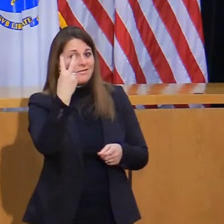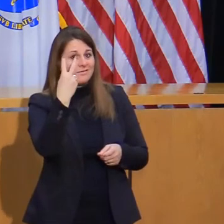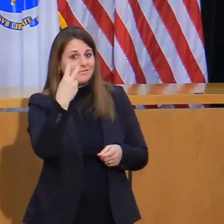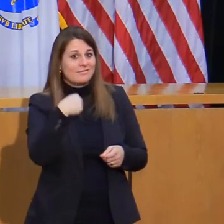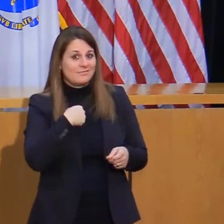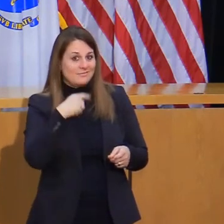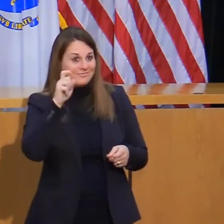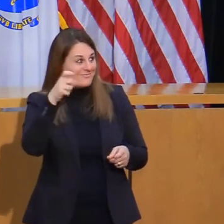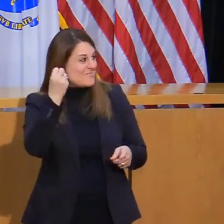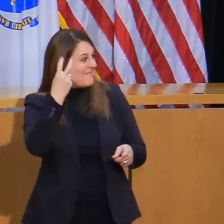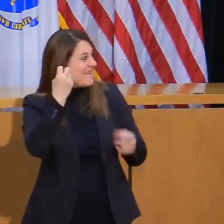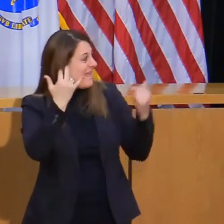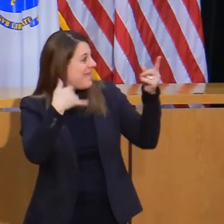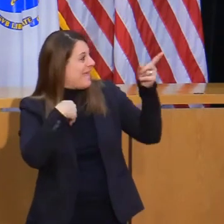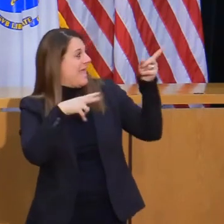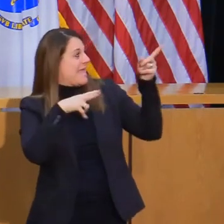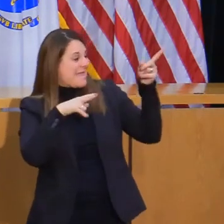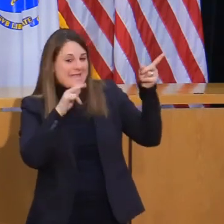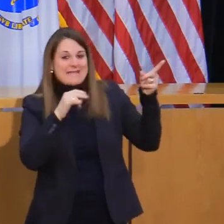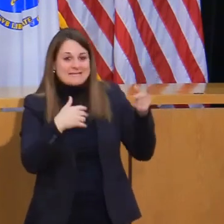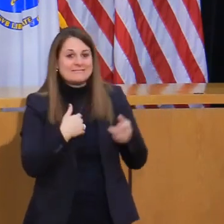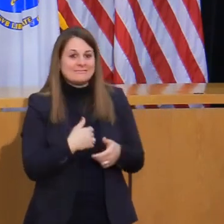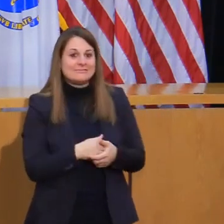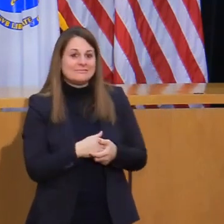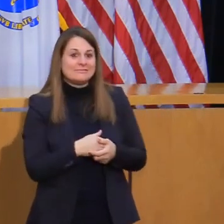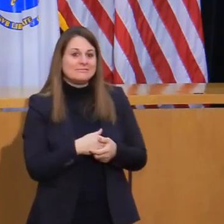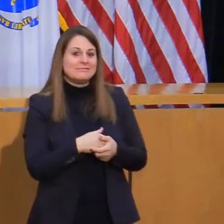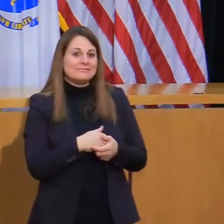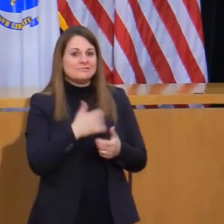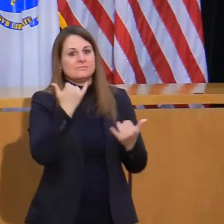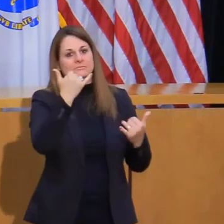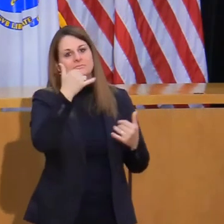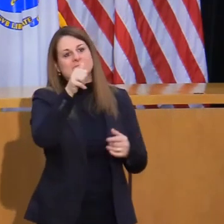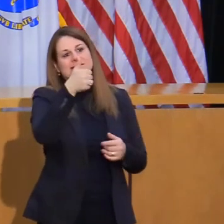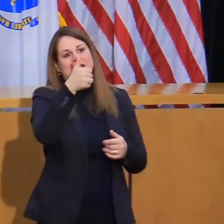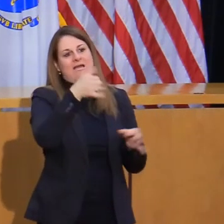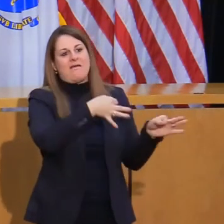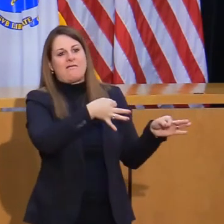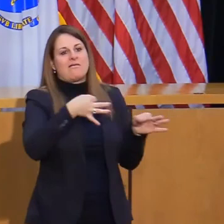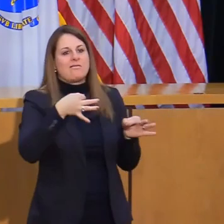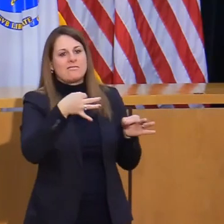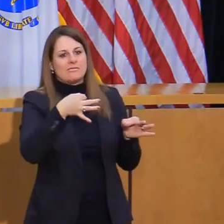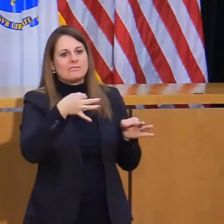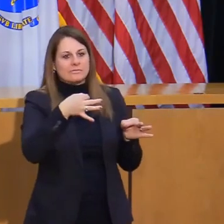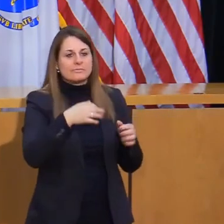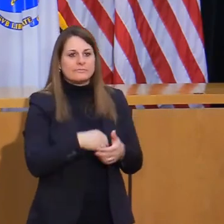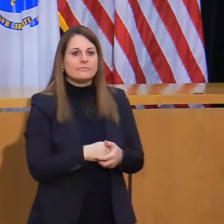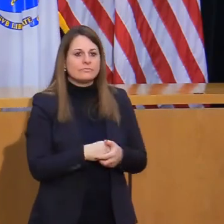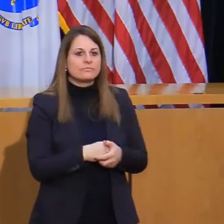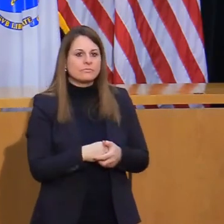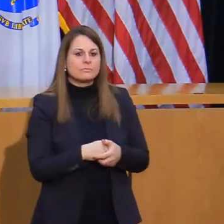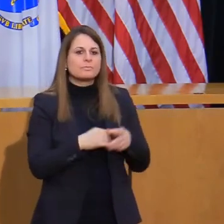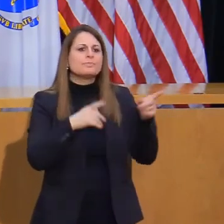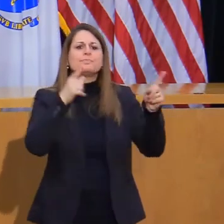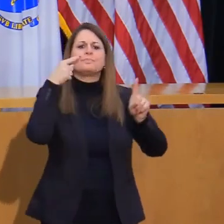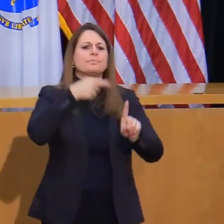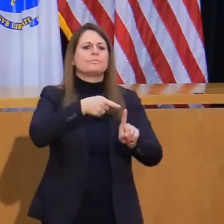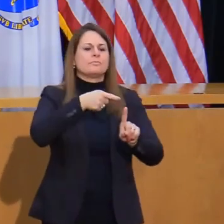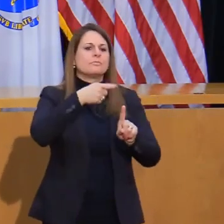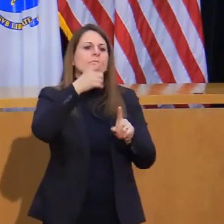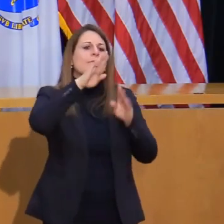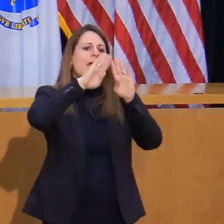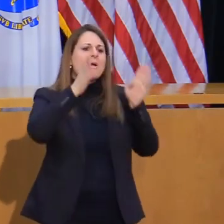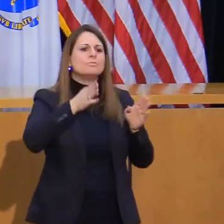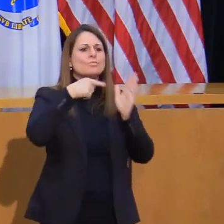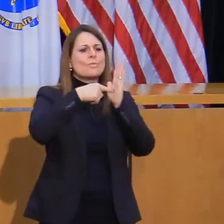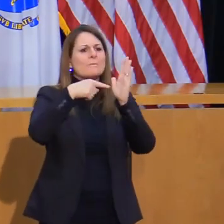it's vague, but a large-scale program to invest in training and onshore investment. Is this something you would